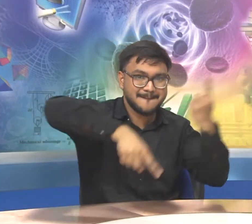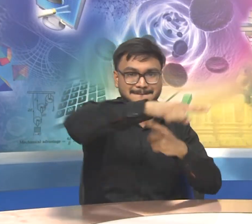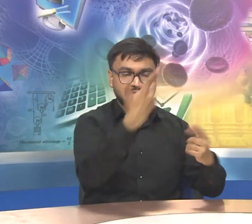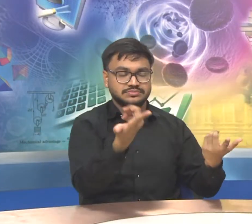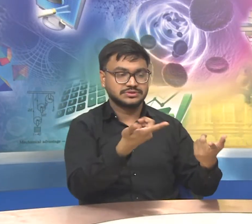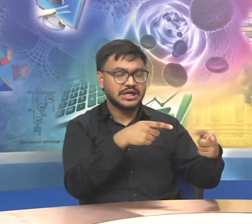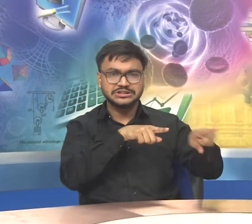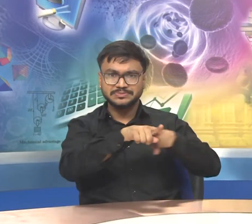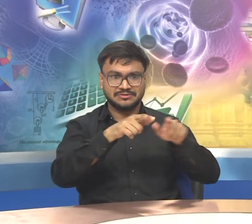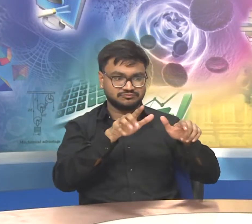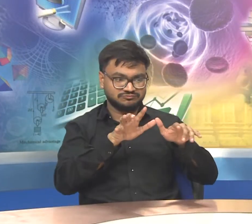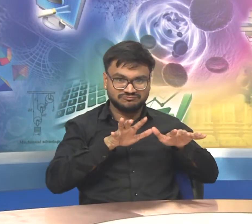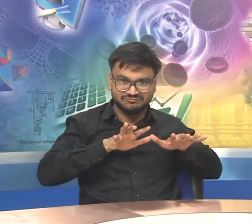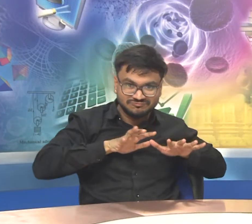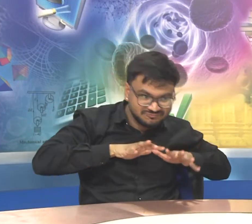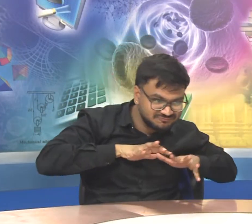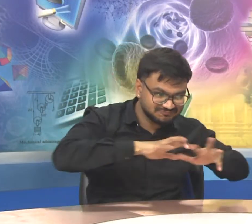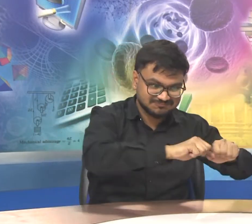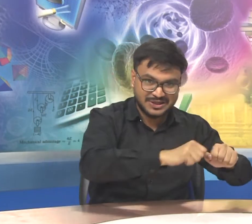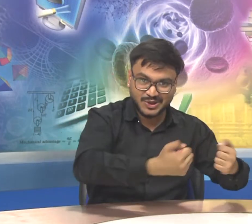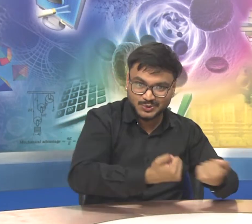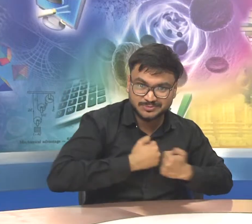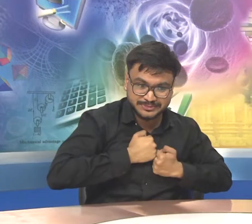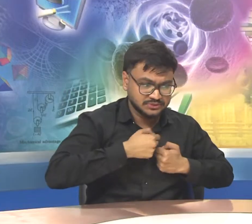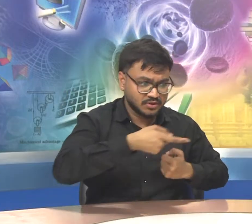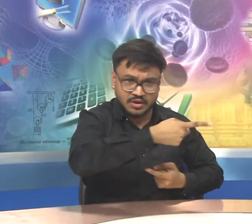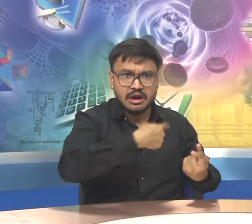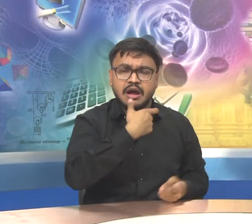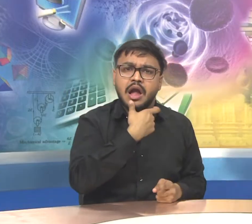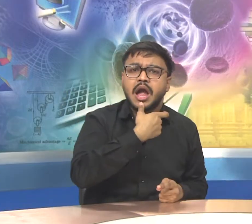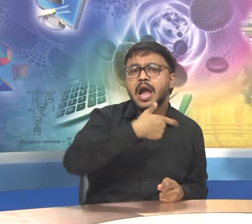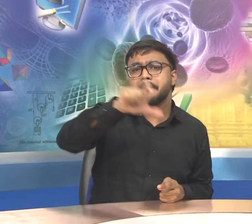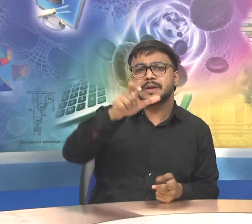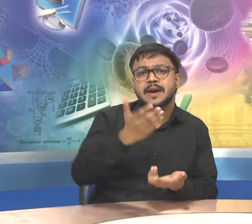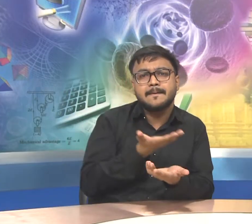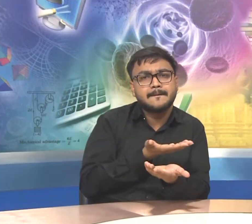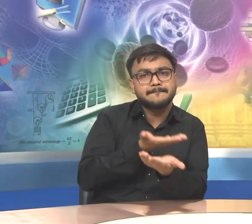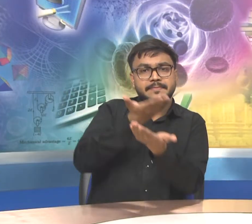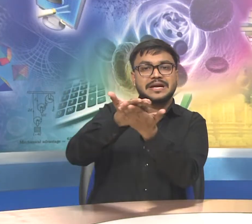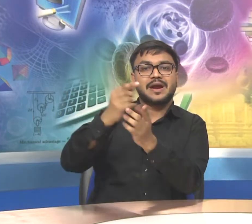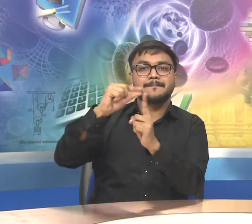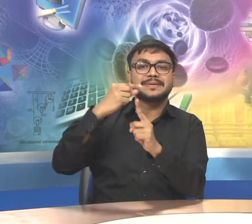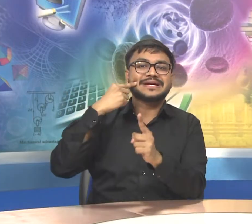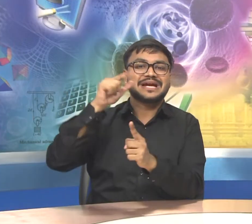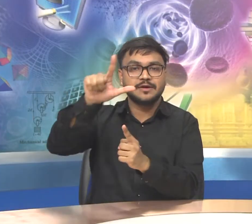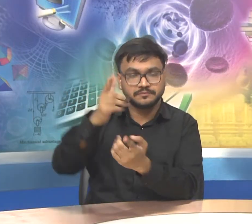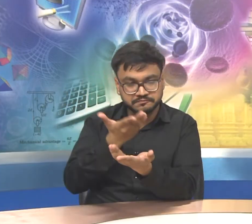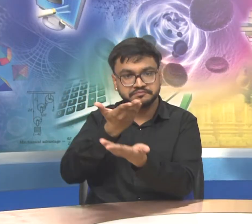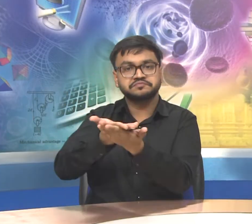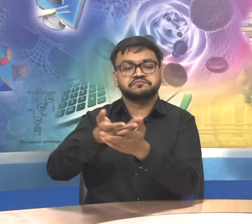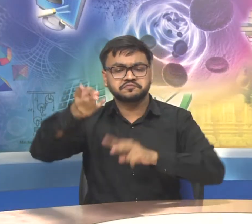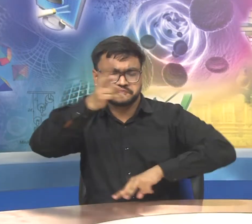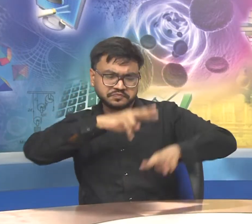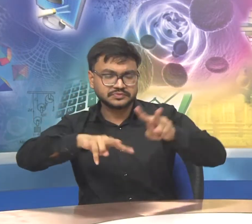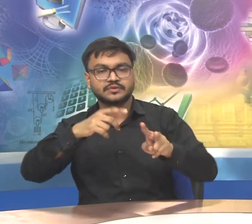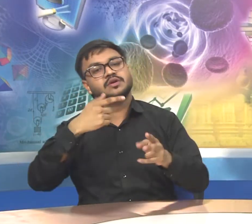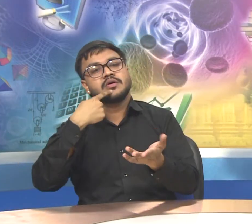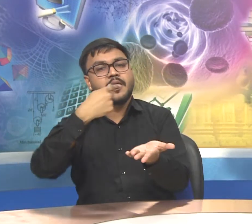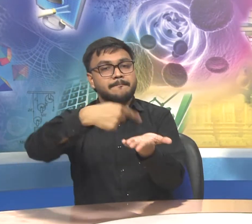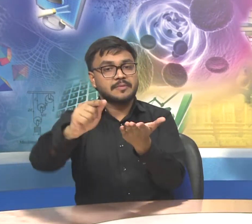Cases related to violations of fundamental rights and PIL can be directly appealed in